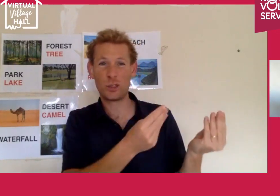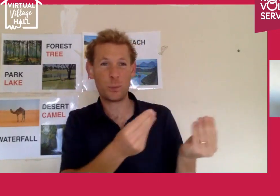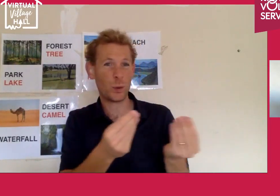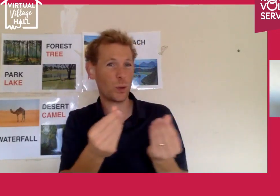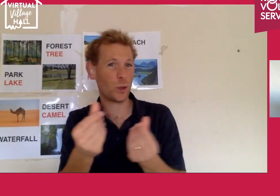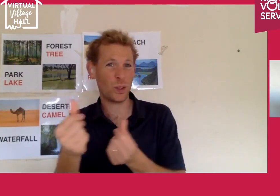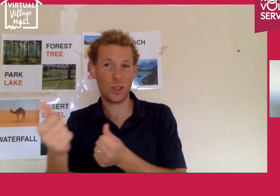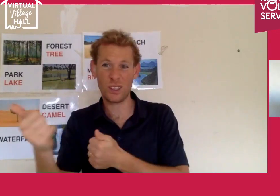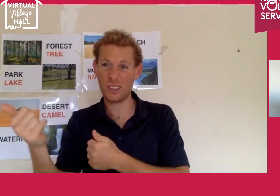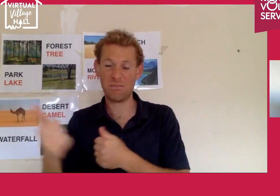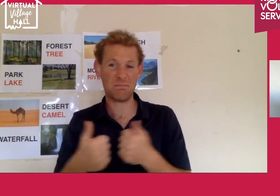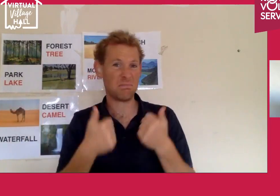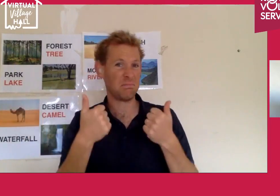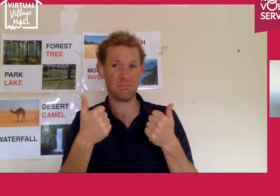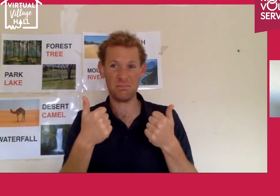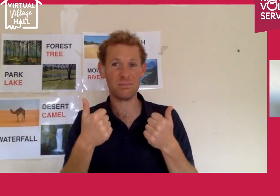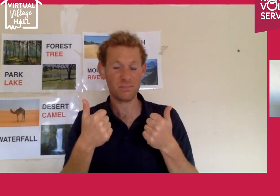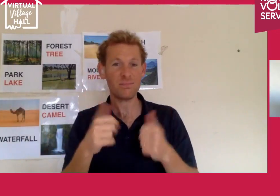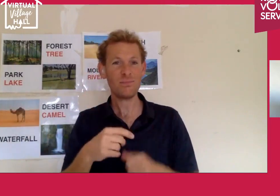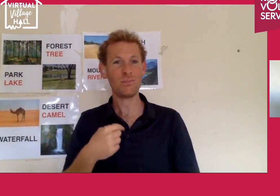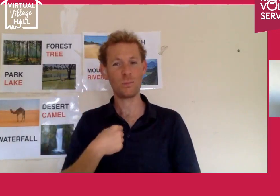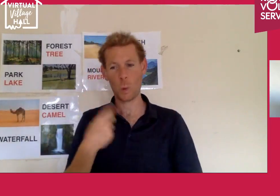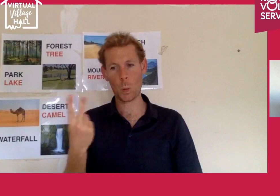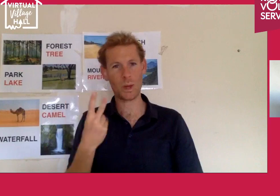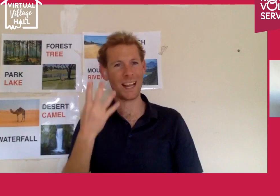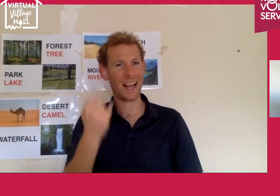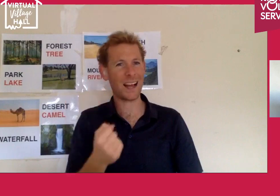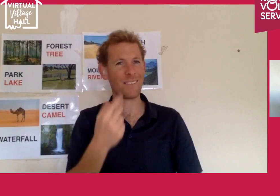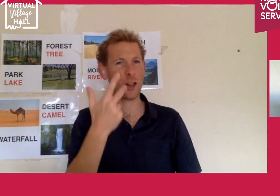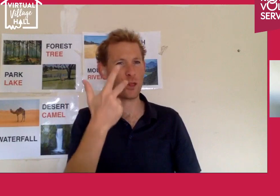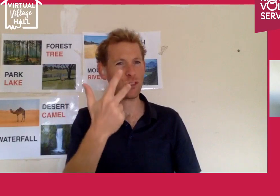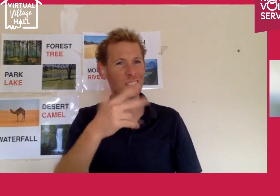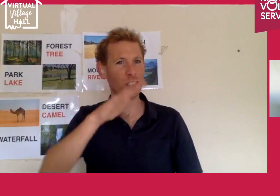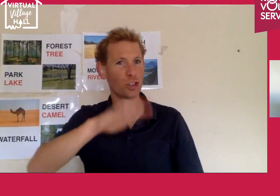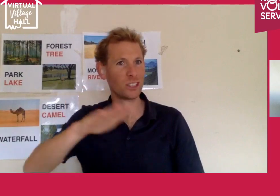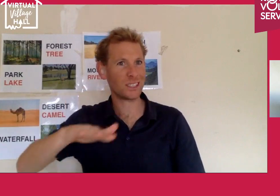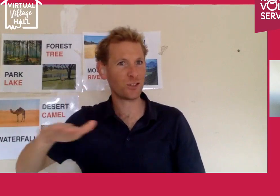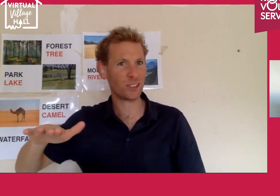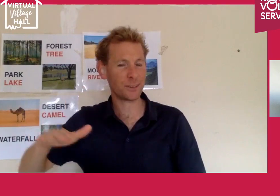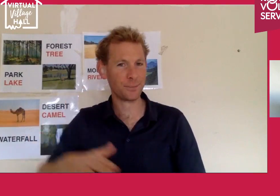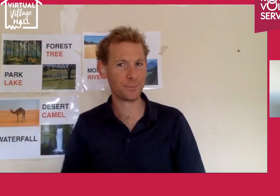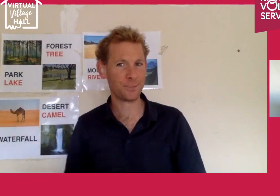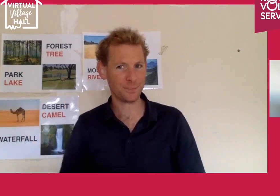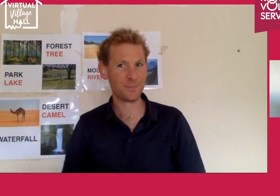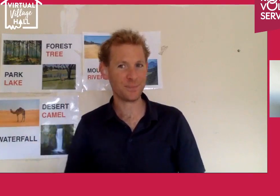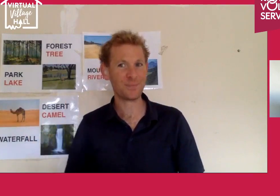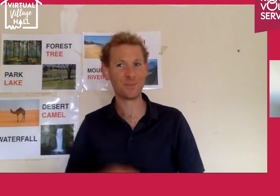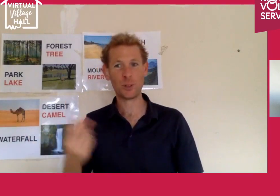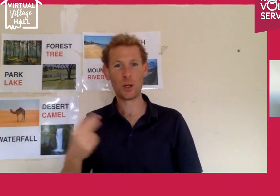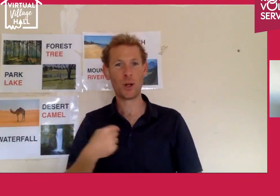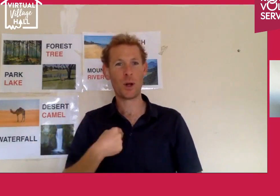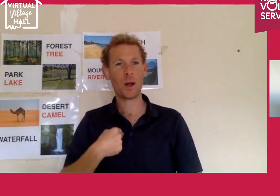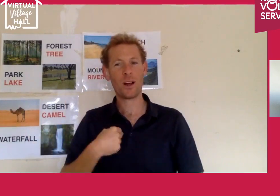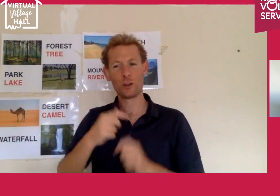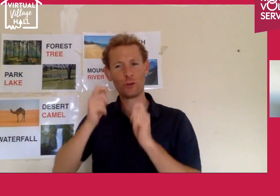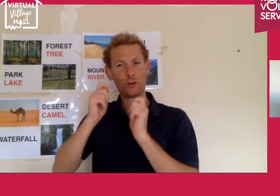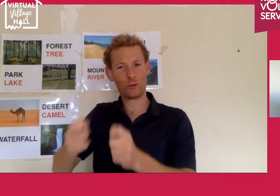so busy. But the flight was so smooth. Everything went well. We have three children,